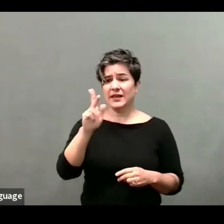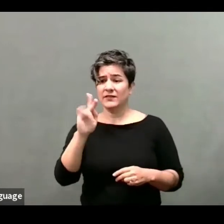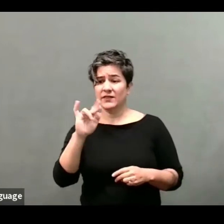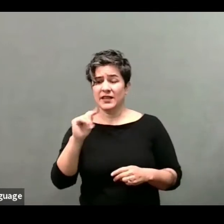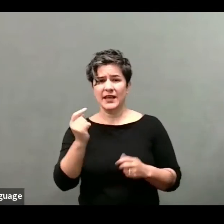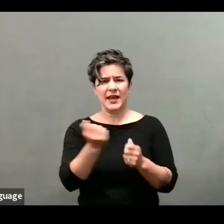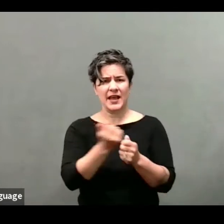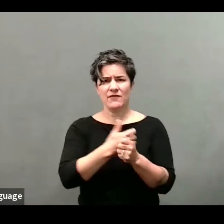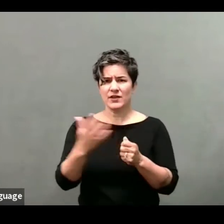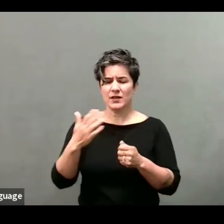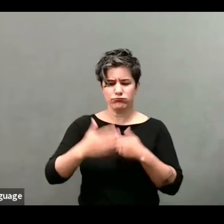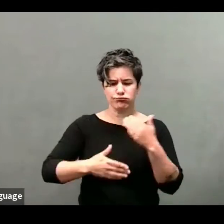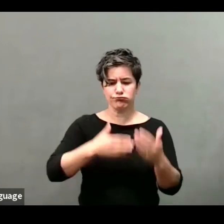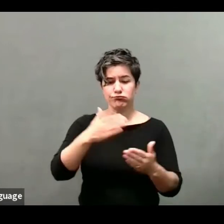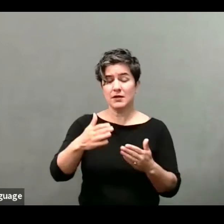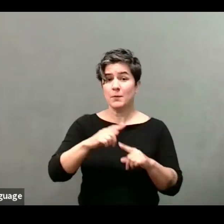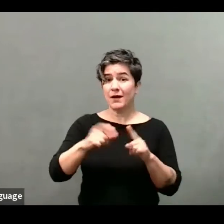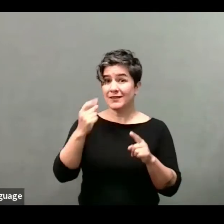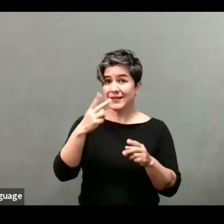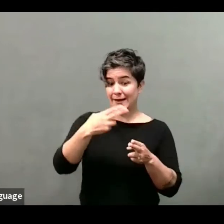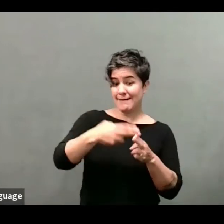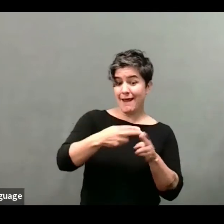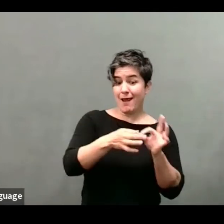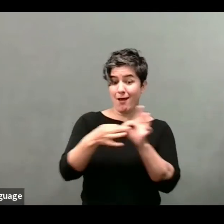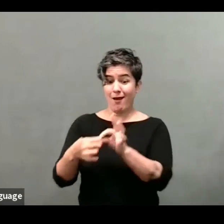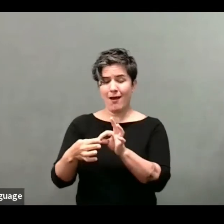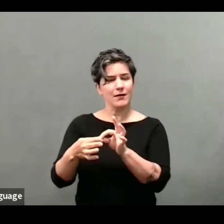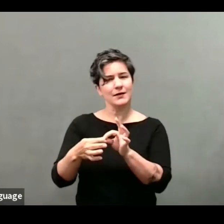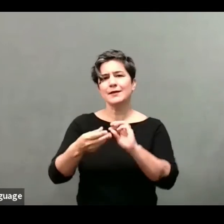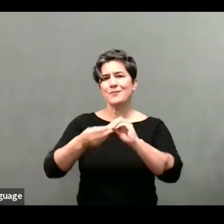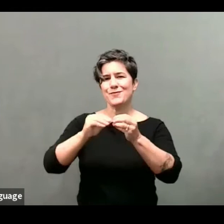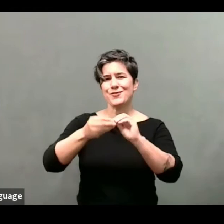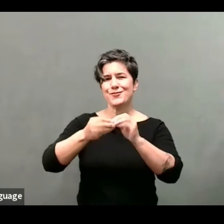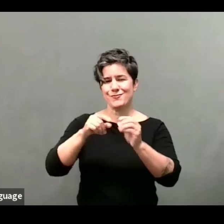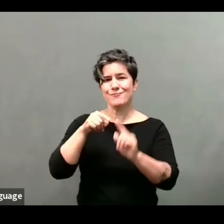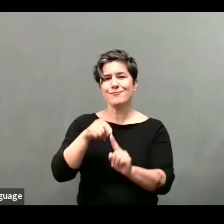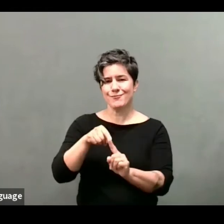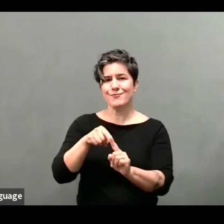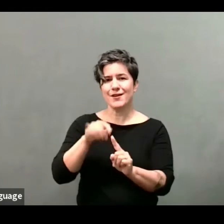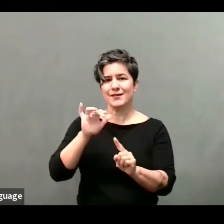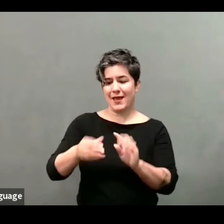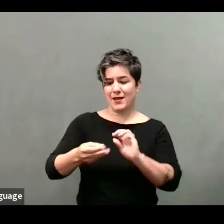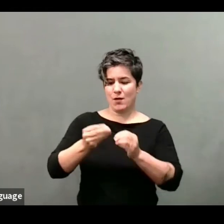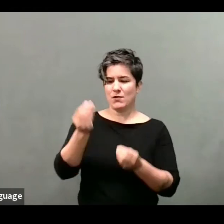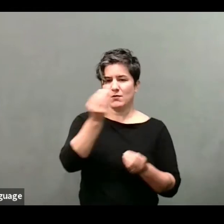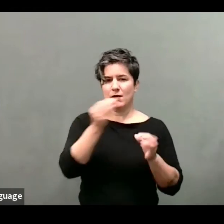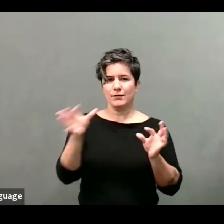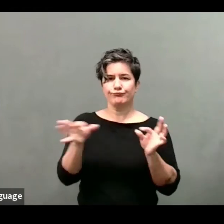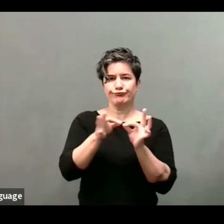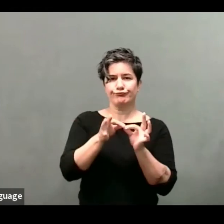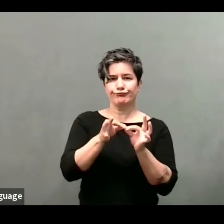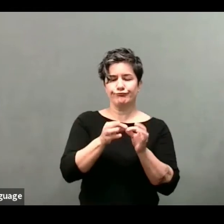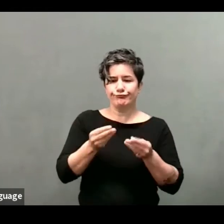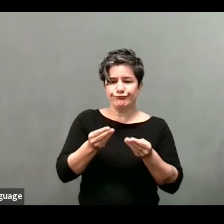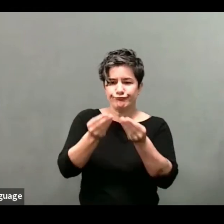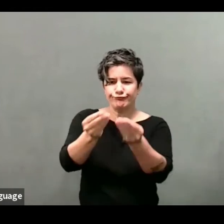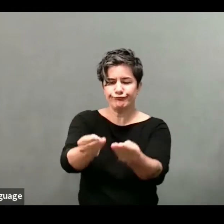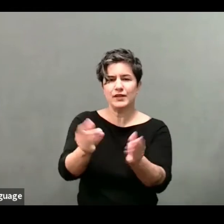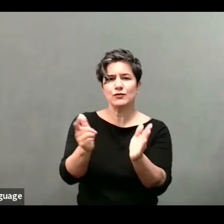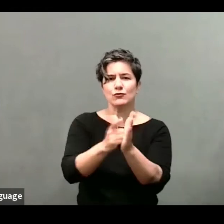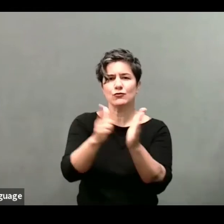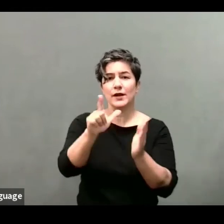get, their safe kit has a number attached to it. And so that number goes with the kit to the crime lab,